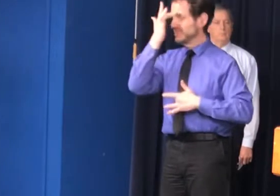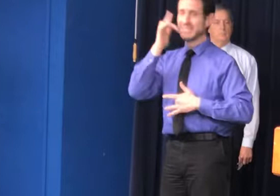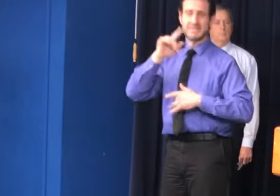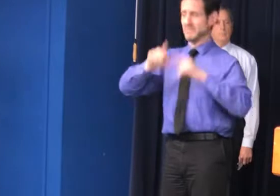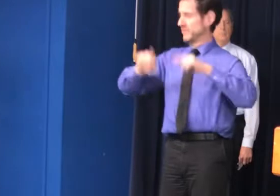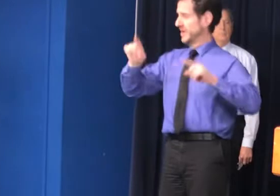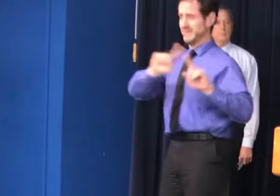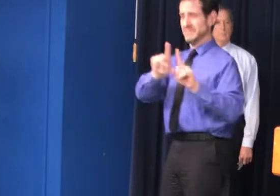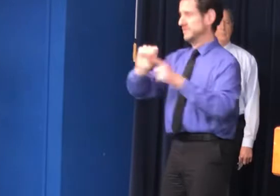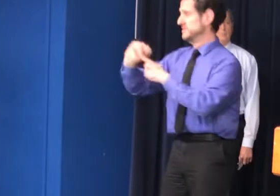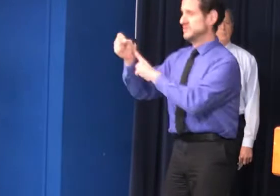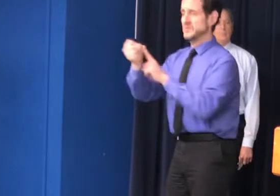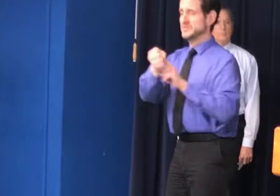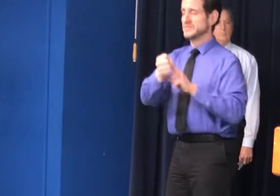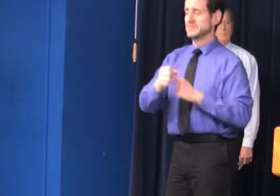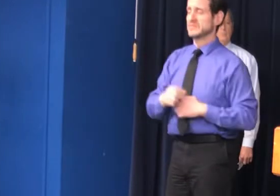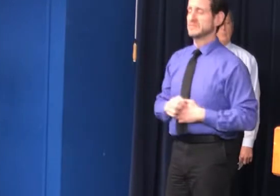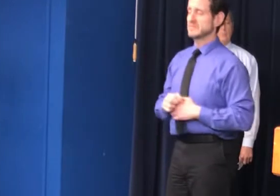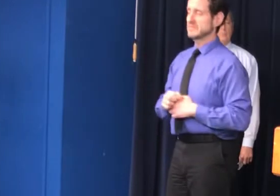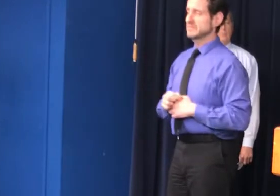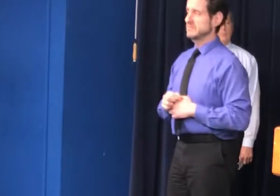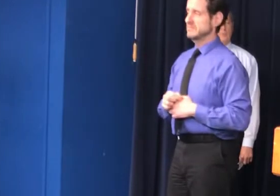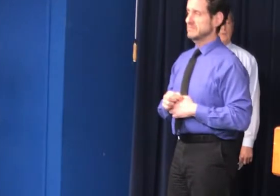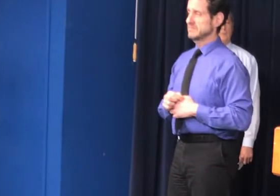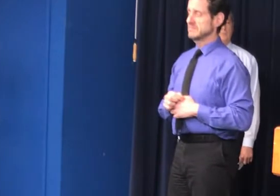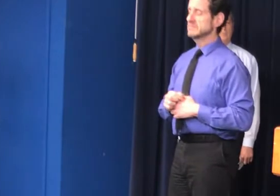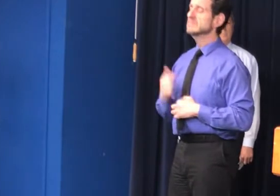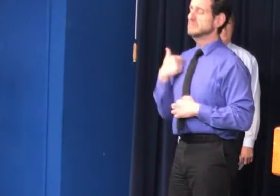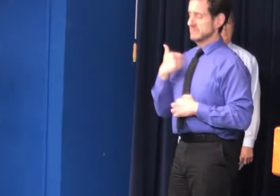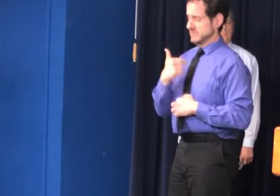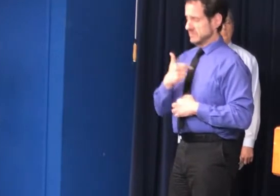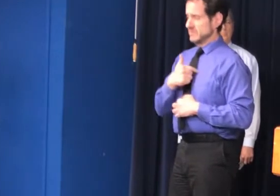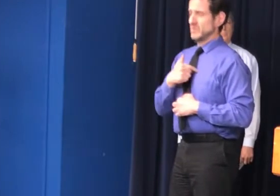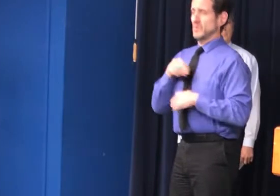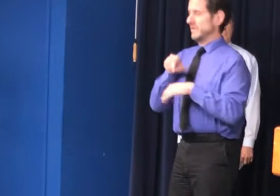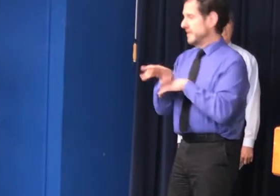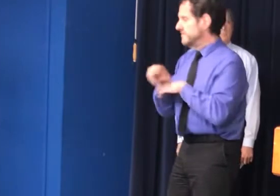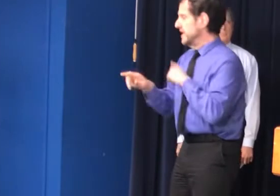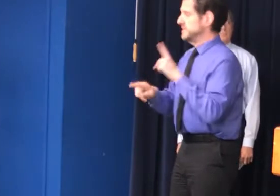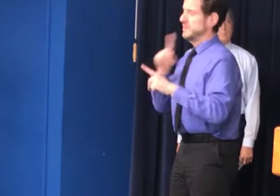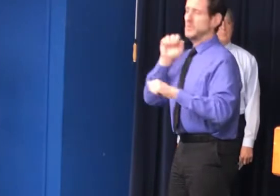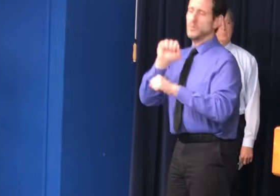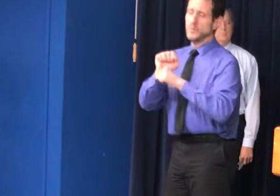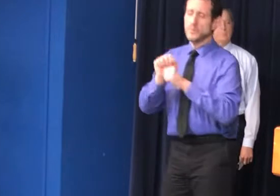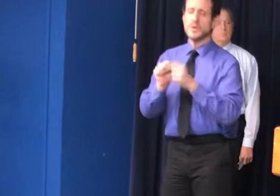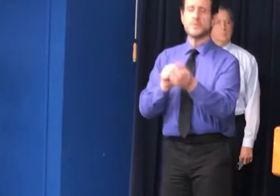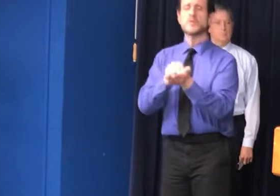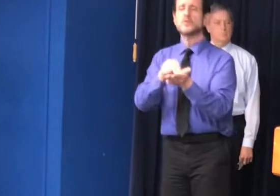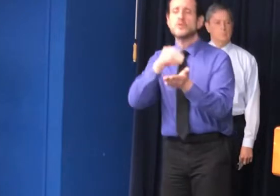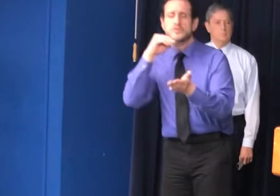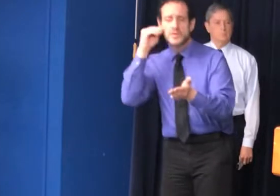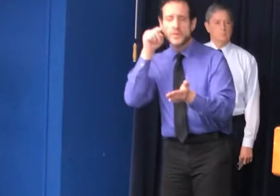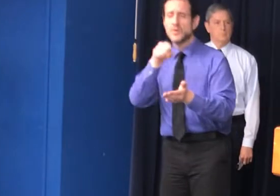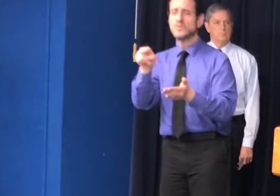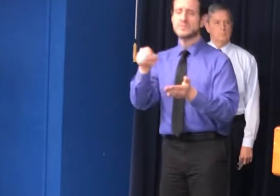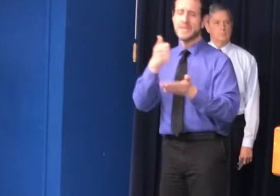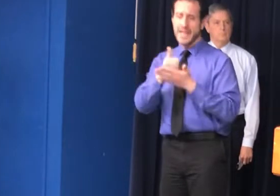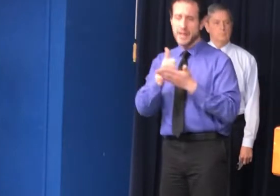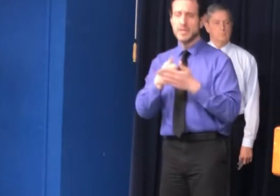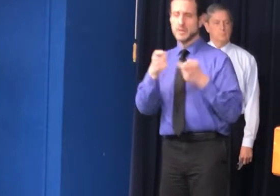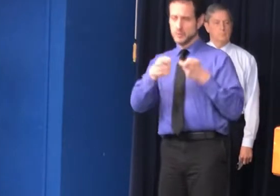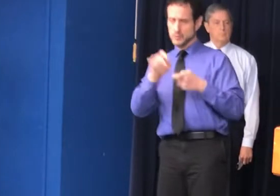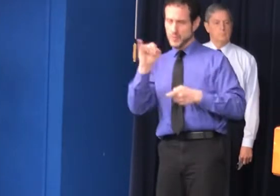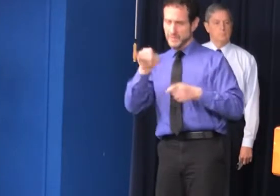settings. We've provided extensive guidance and are working tirelessly with these nursing home facilities on